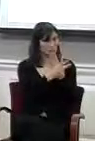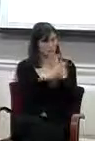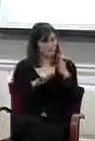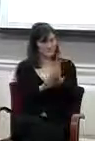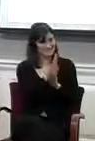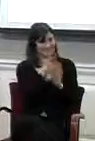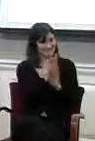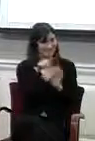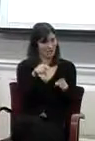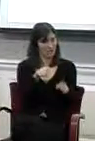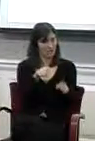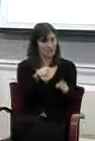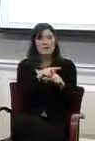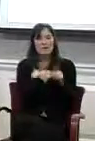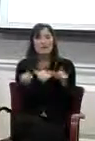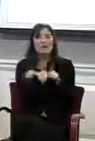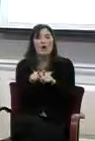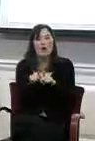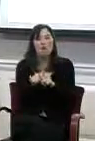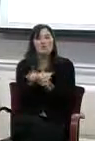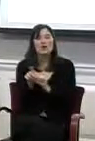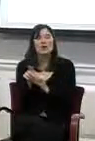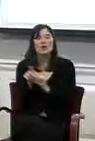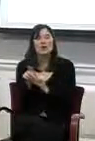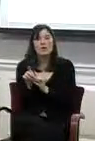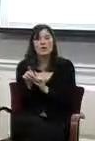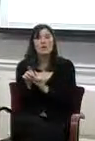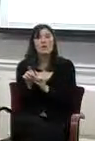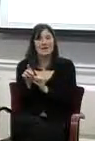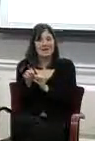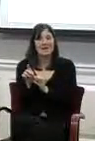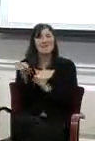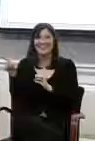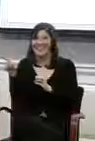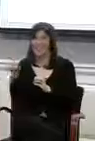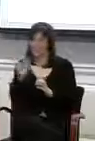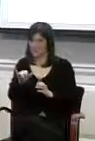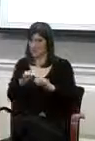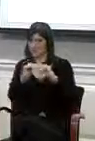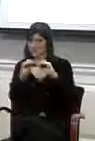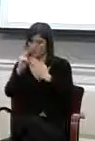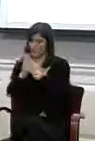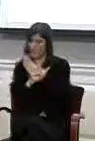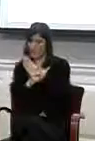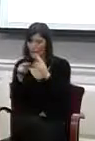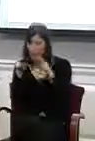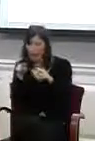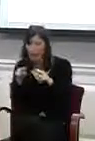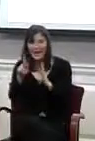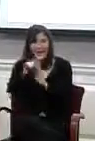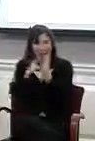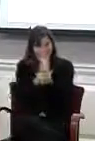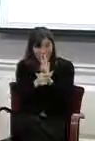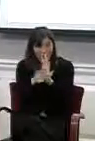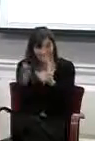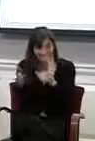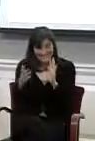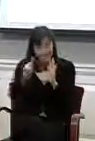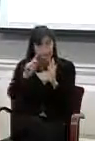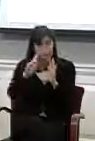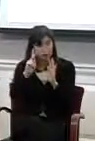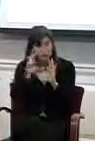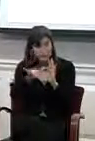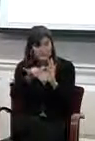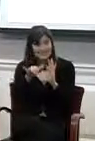program also considered legal literacy about national laws in Turkey intended to protect women, there's the one link that we did have, I think, with the national